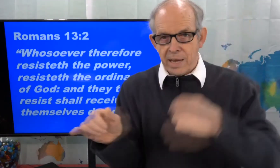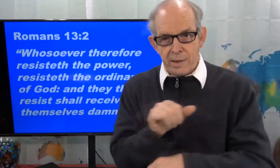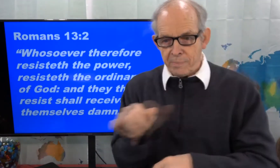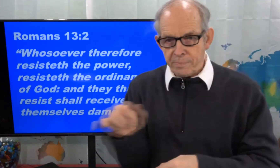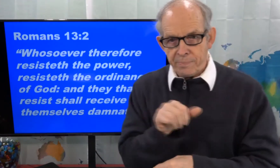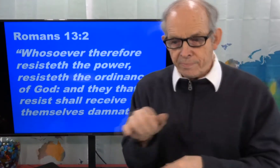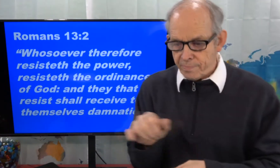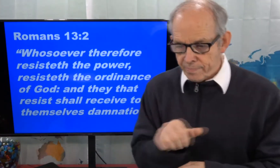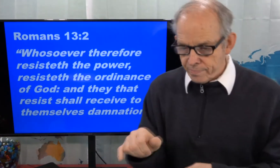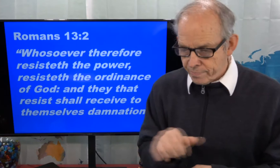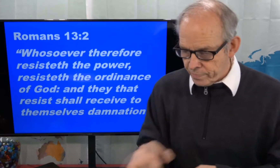name.